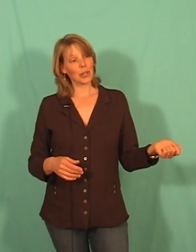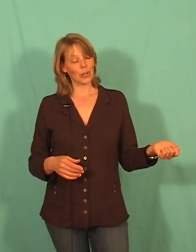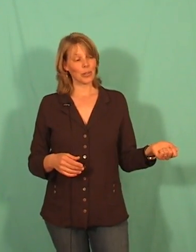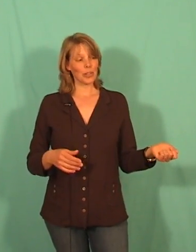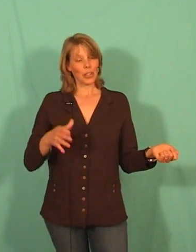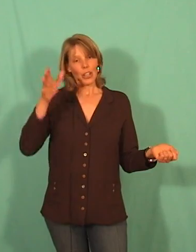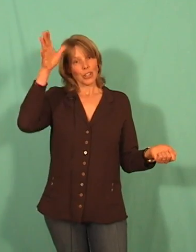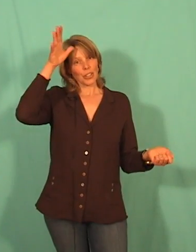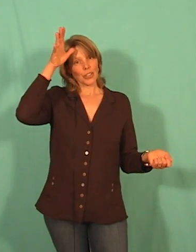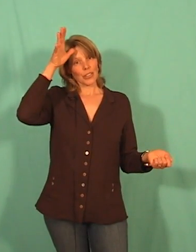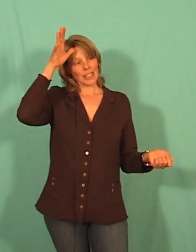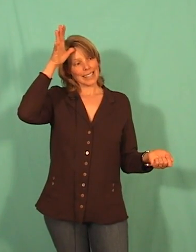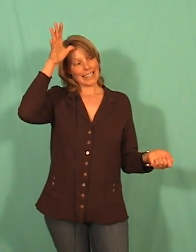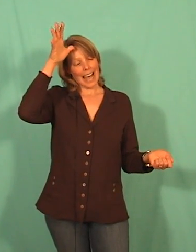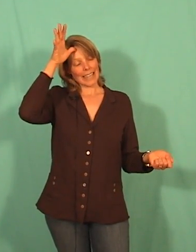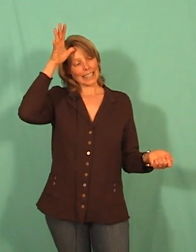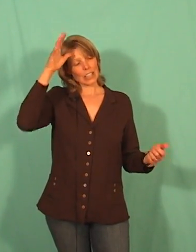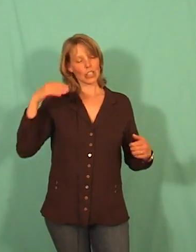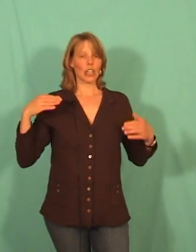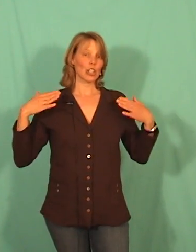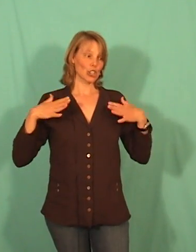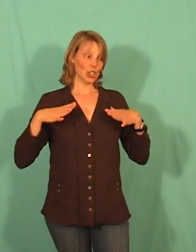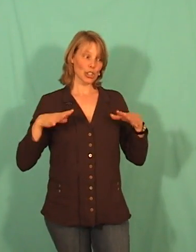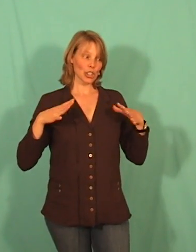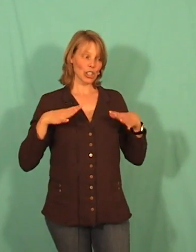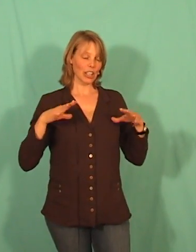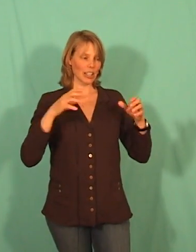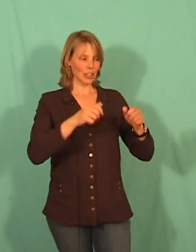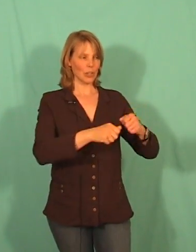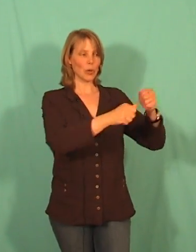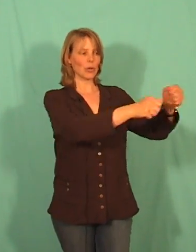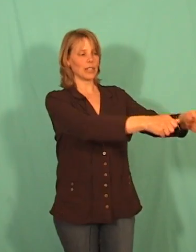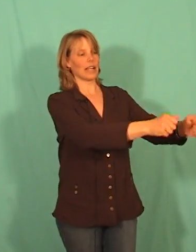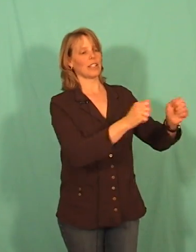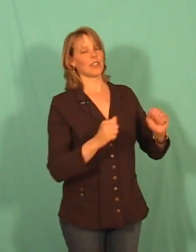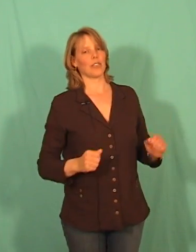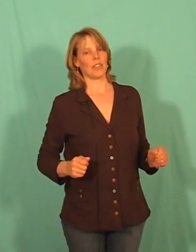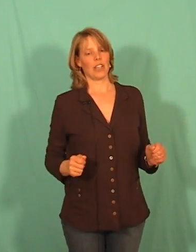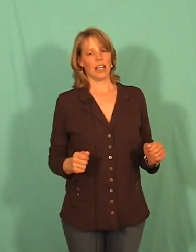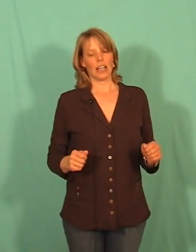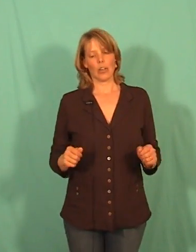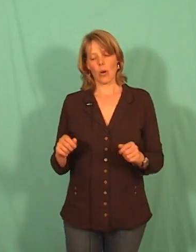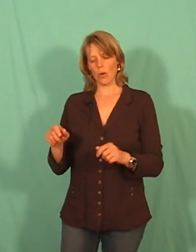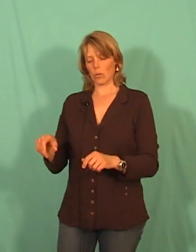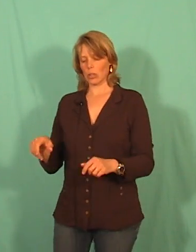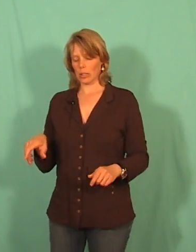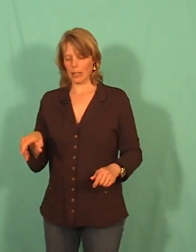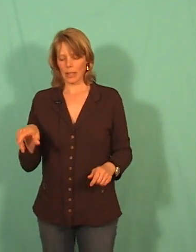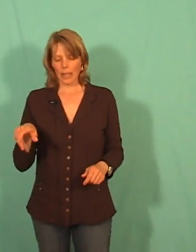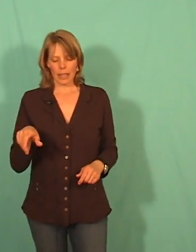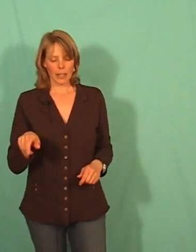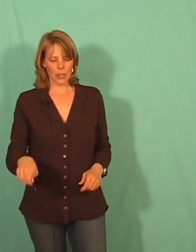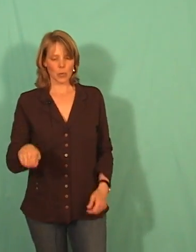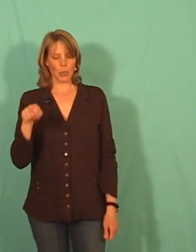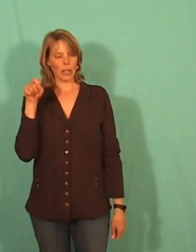hold, this is Daddy's shirt. You hold Daddy's shirt. And, oh, look, here's one